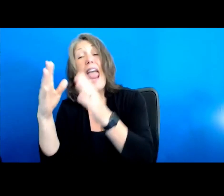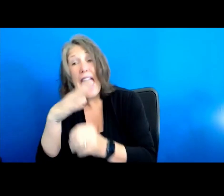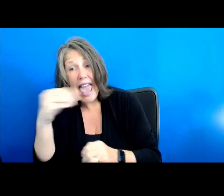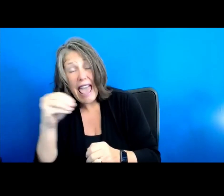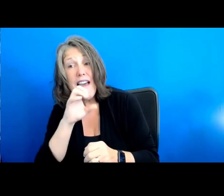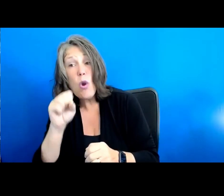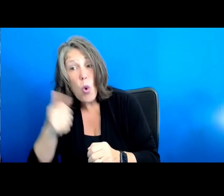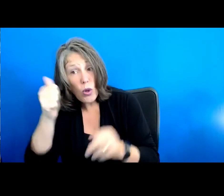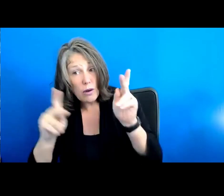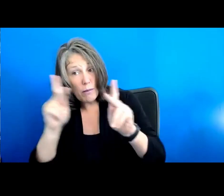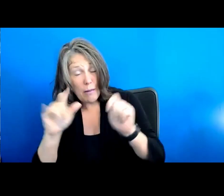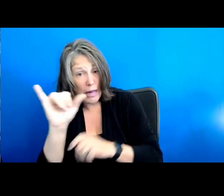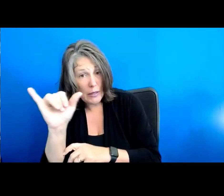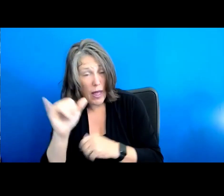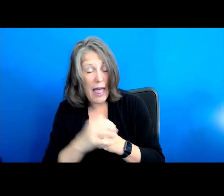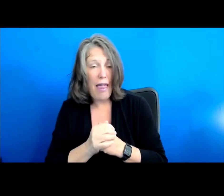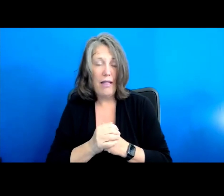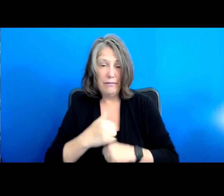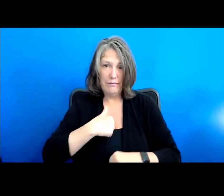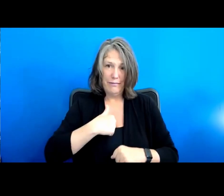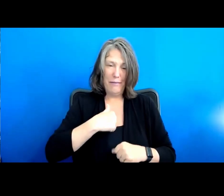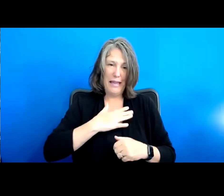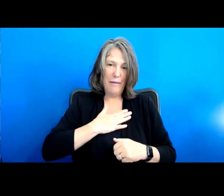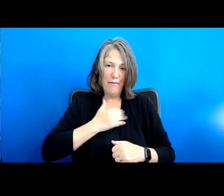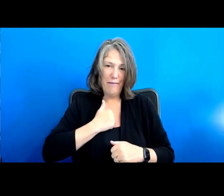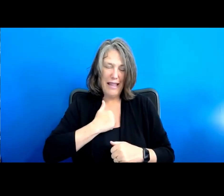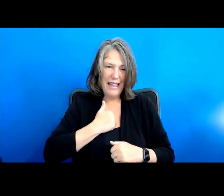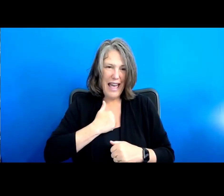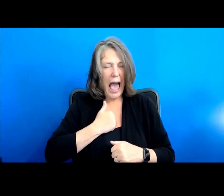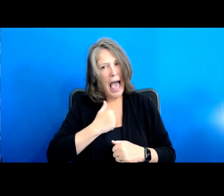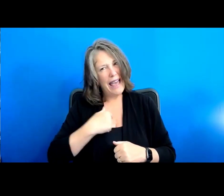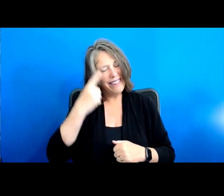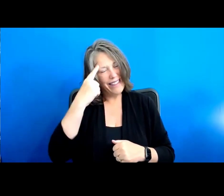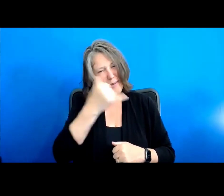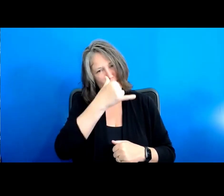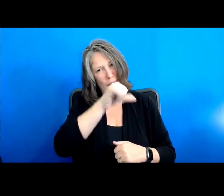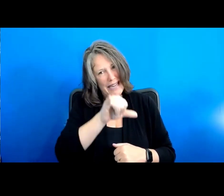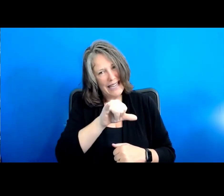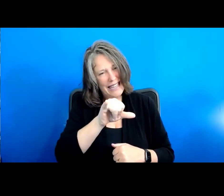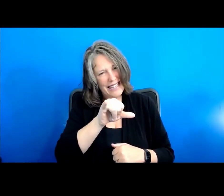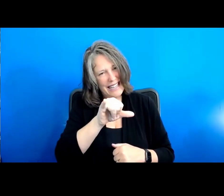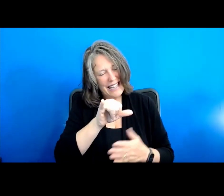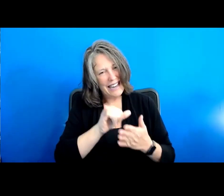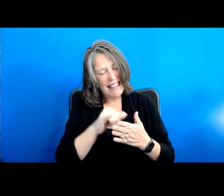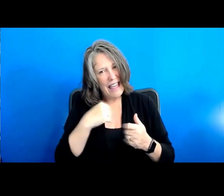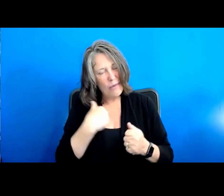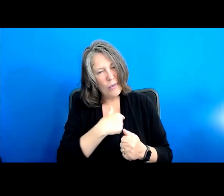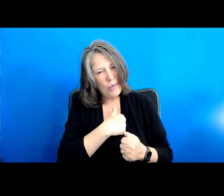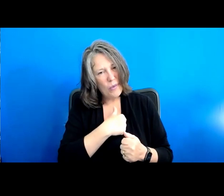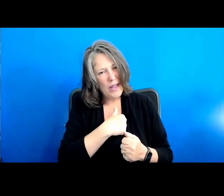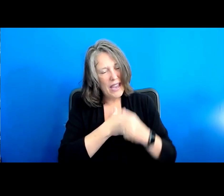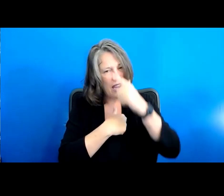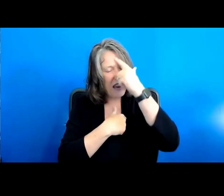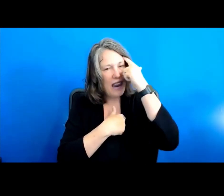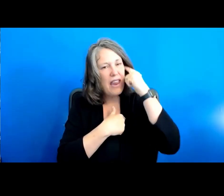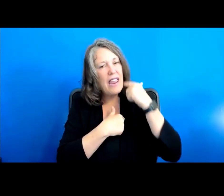persons as well. Personally, I find it a bit ridiculous that we focus so